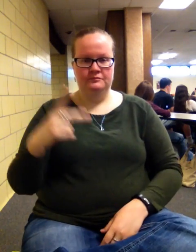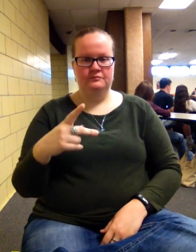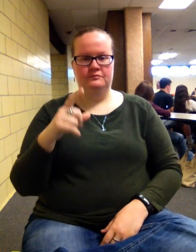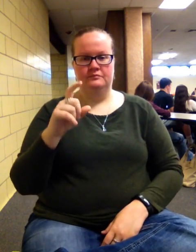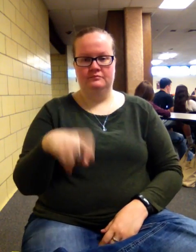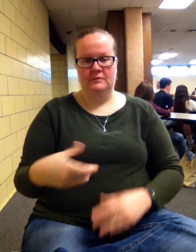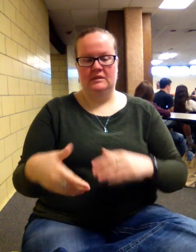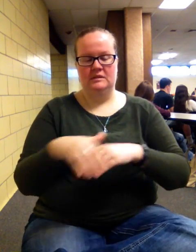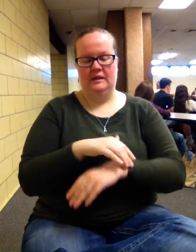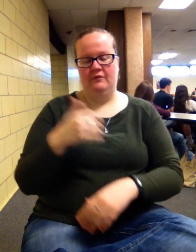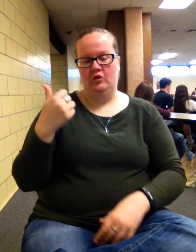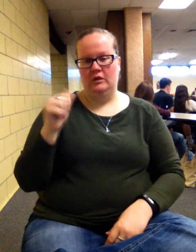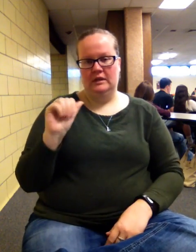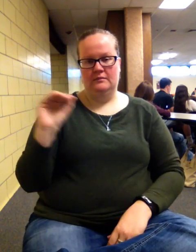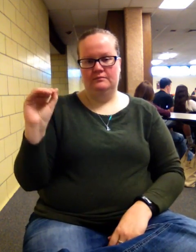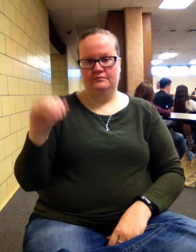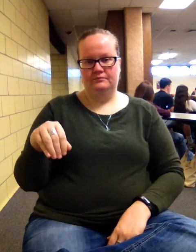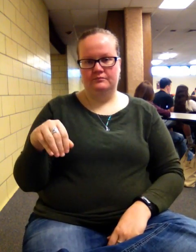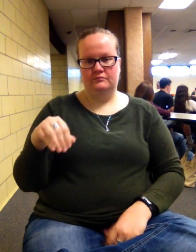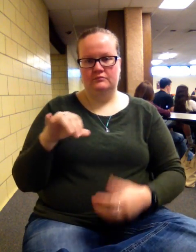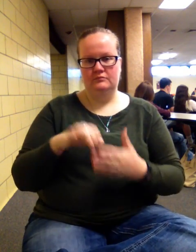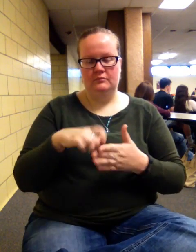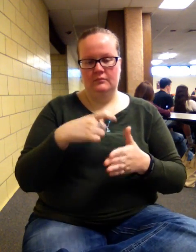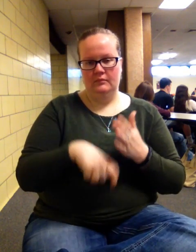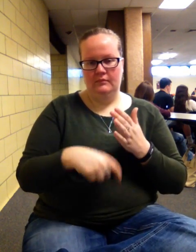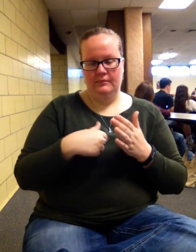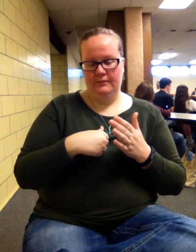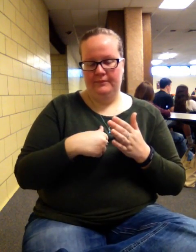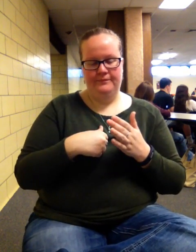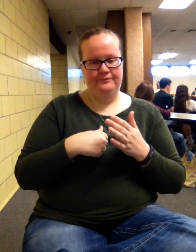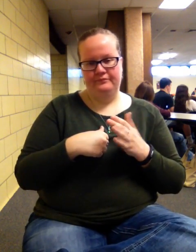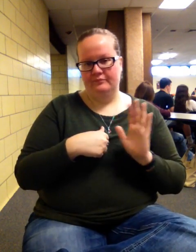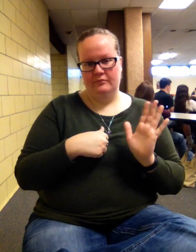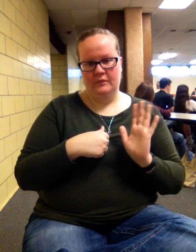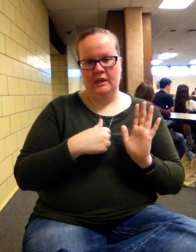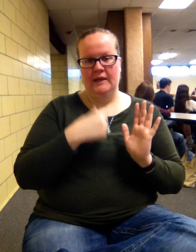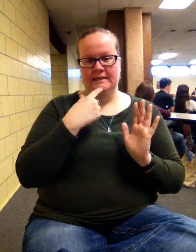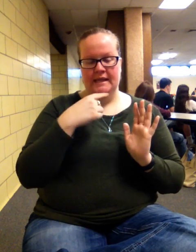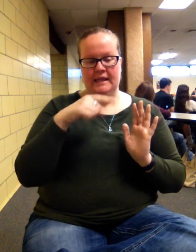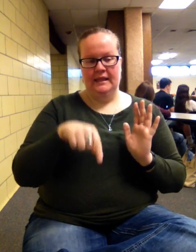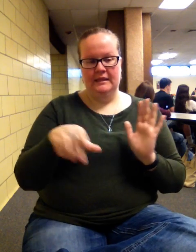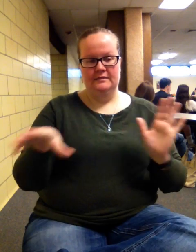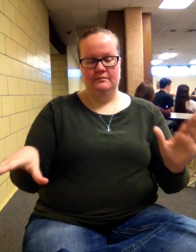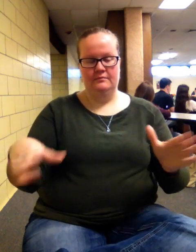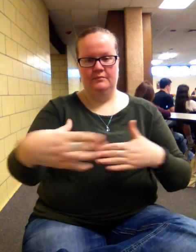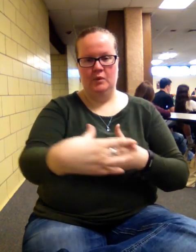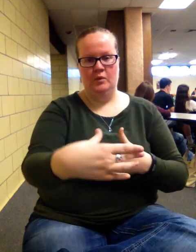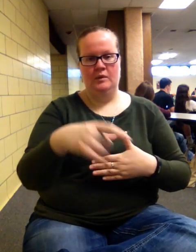the 10% that it's costing me. No, I would have to say this podium has to cover this